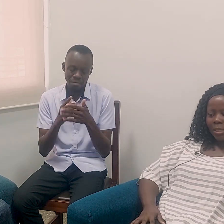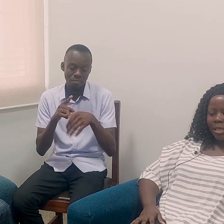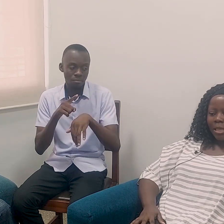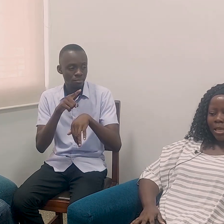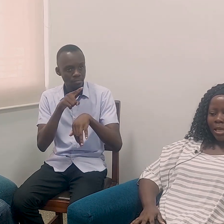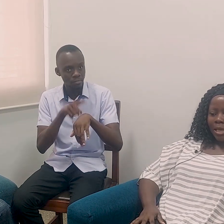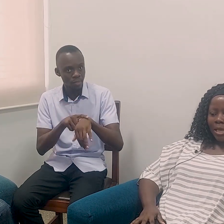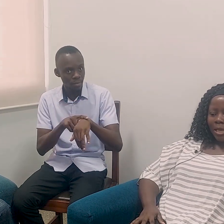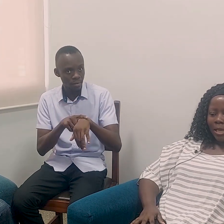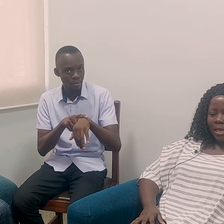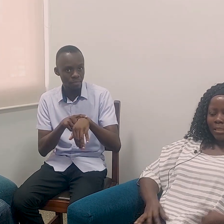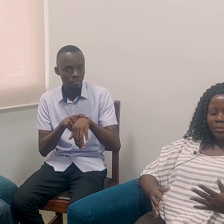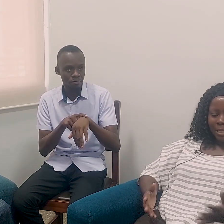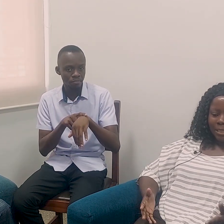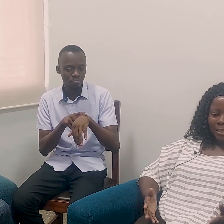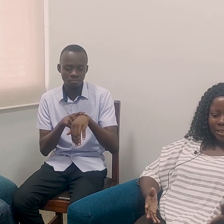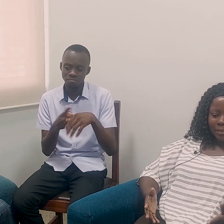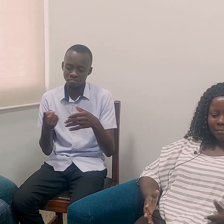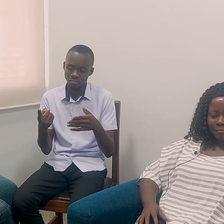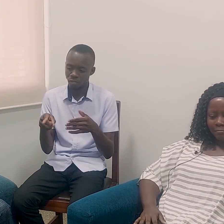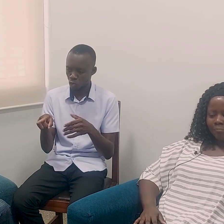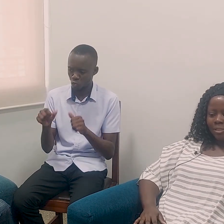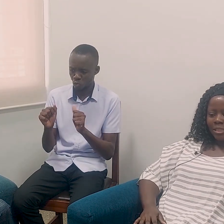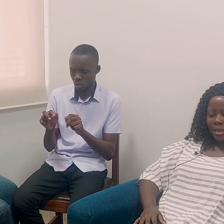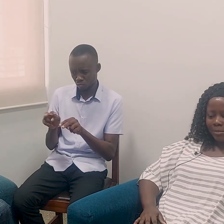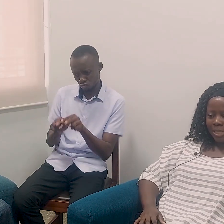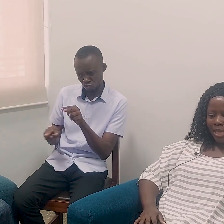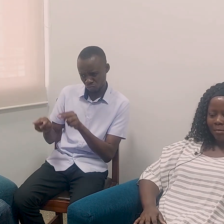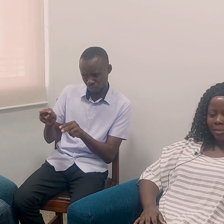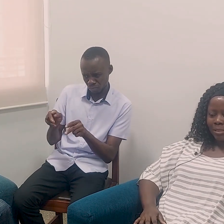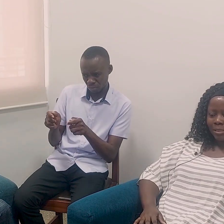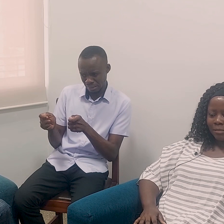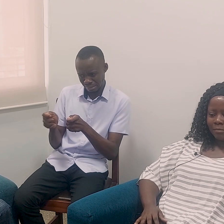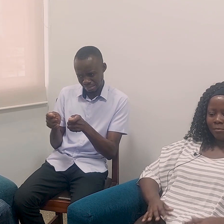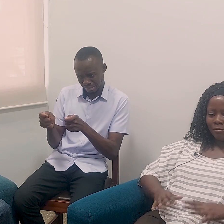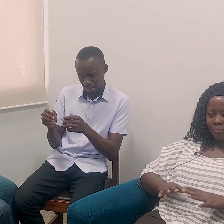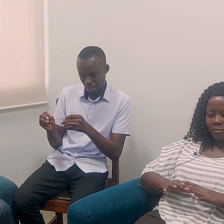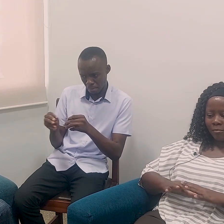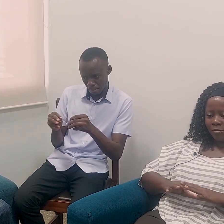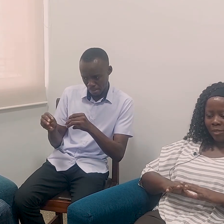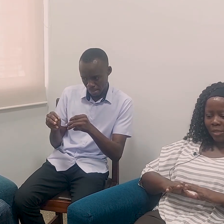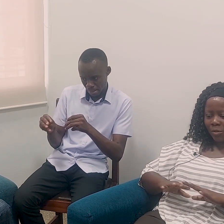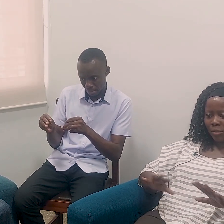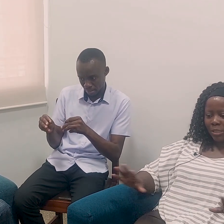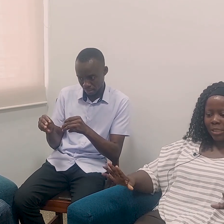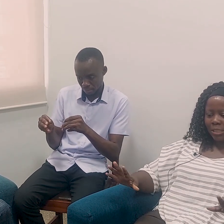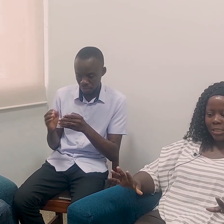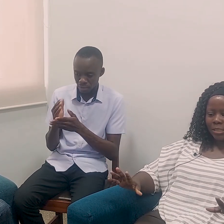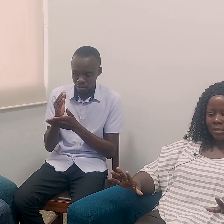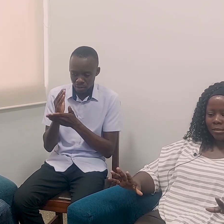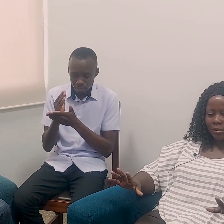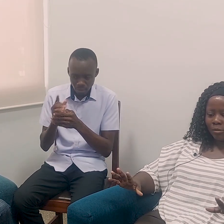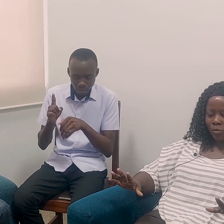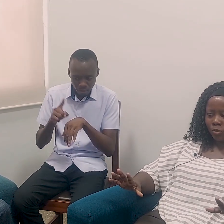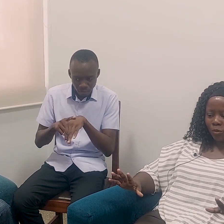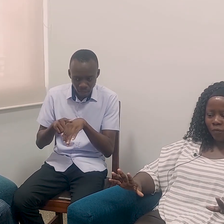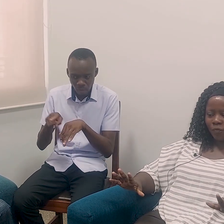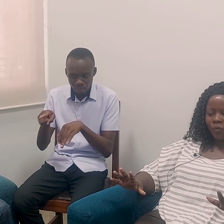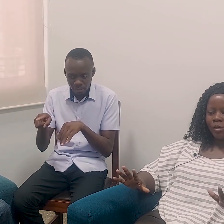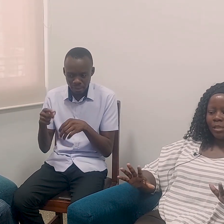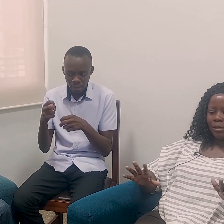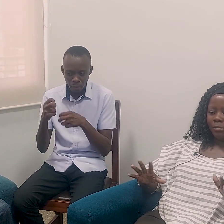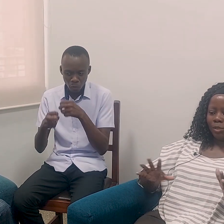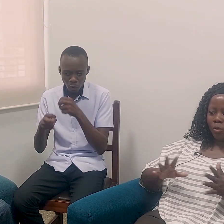Sometimes it's managed. Sometimes the concern just goes